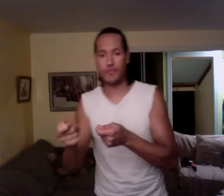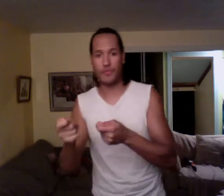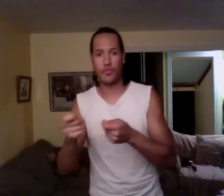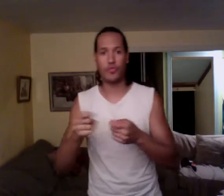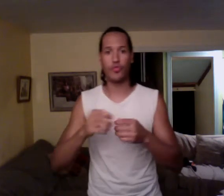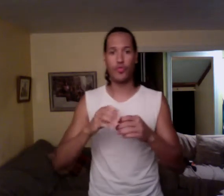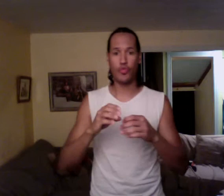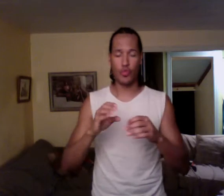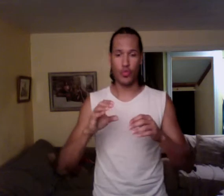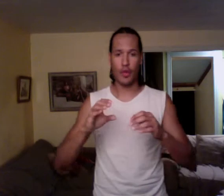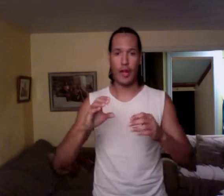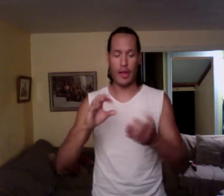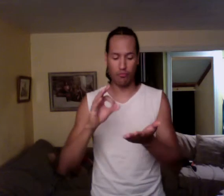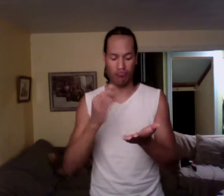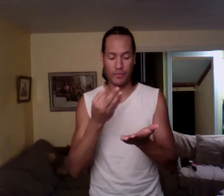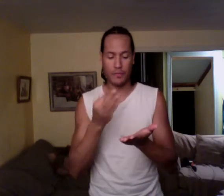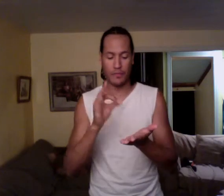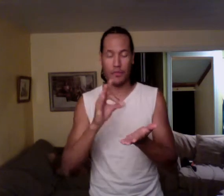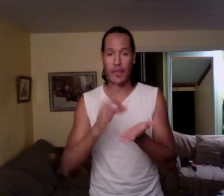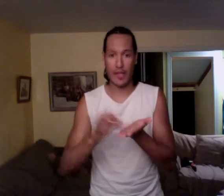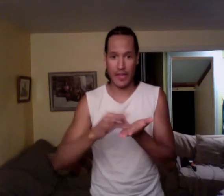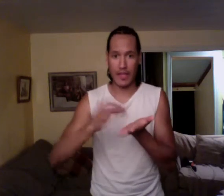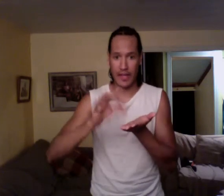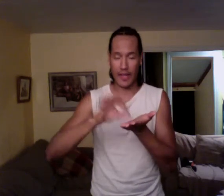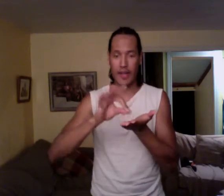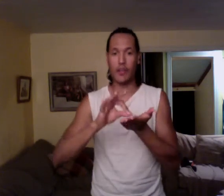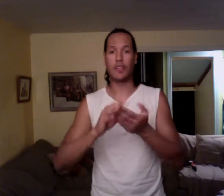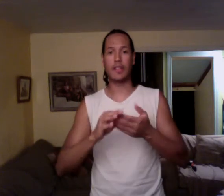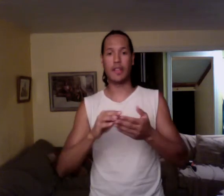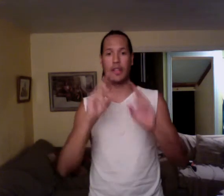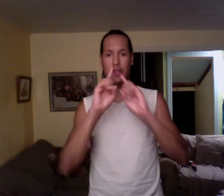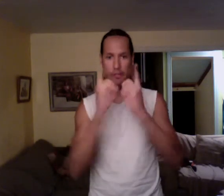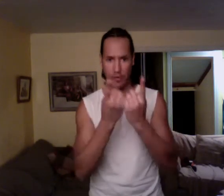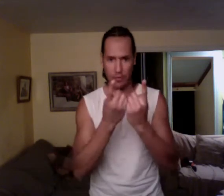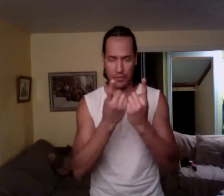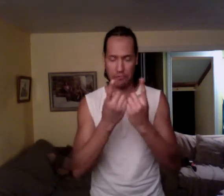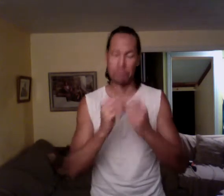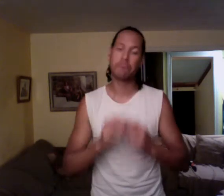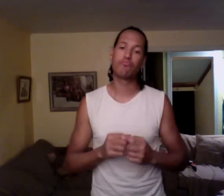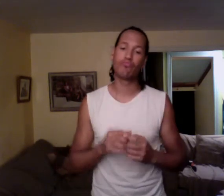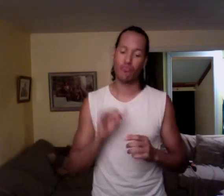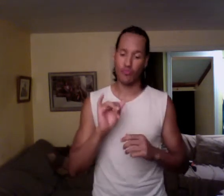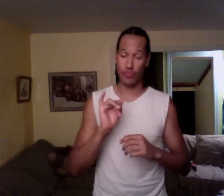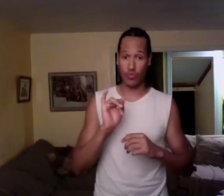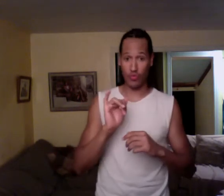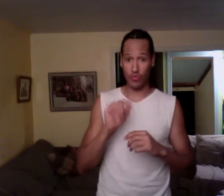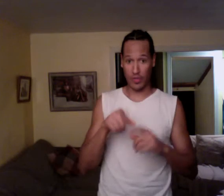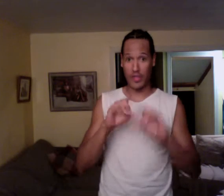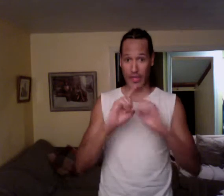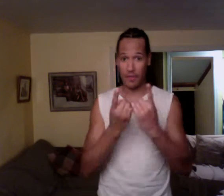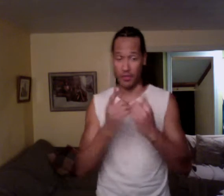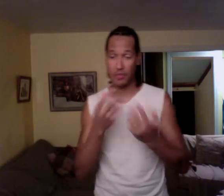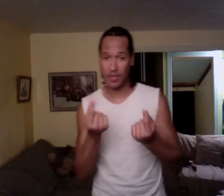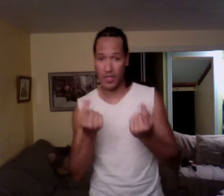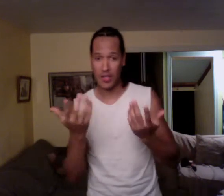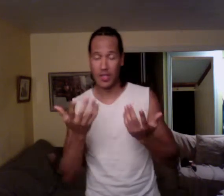department does at this point is they take the card and then they pull up what they have on the computer. Typically